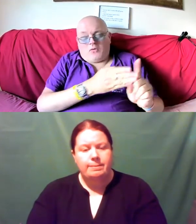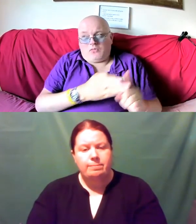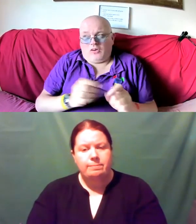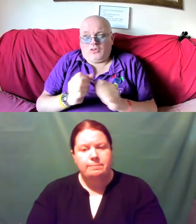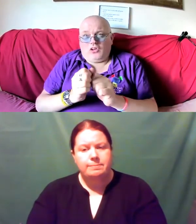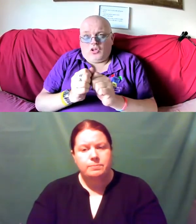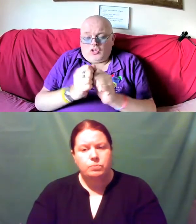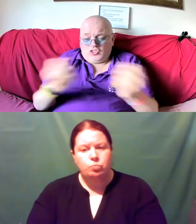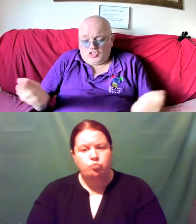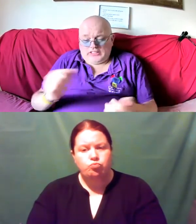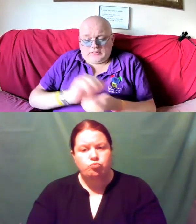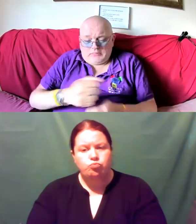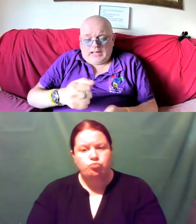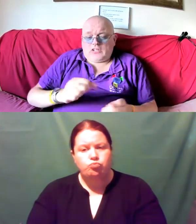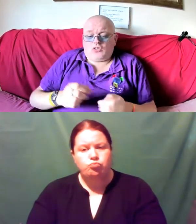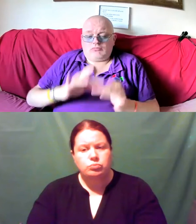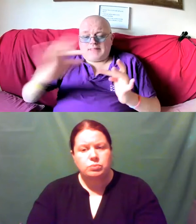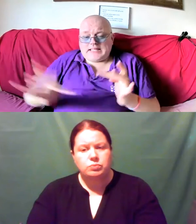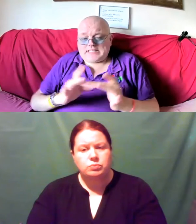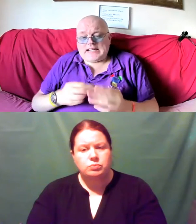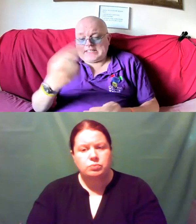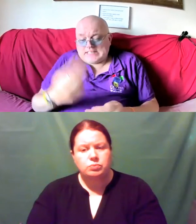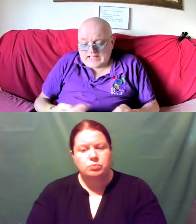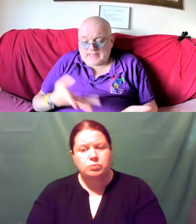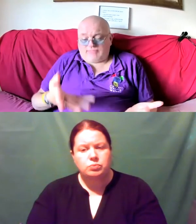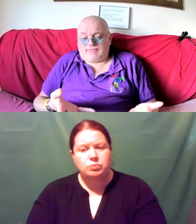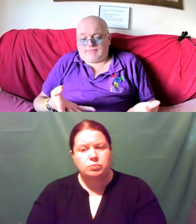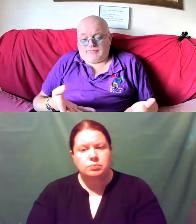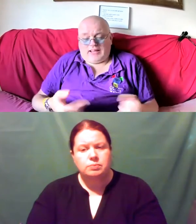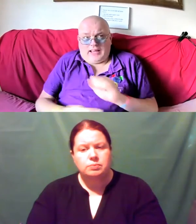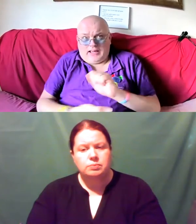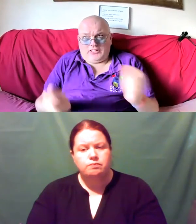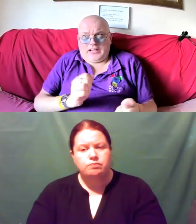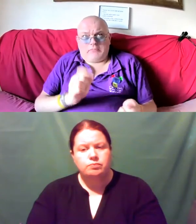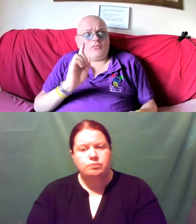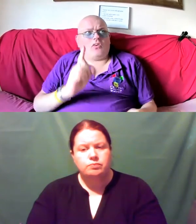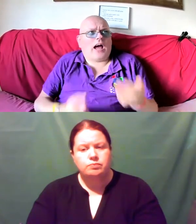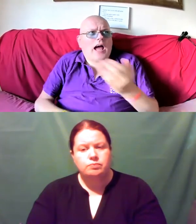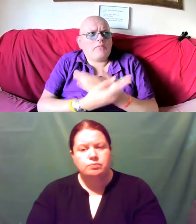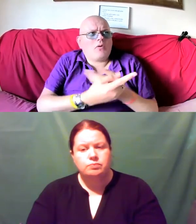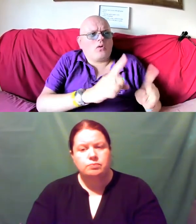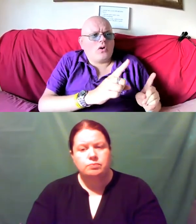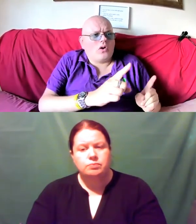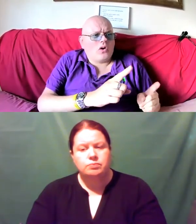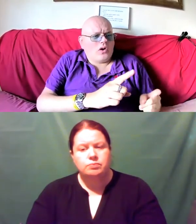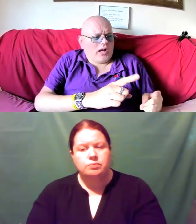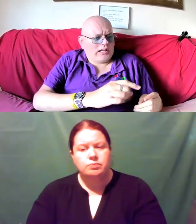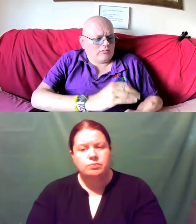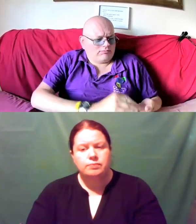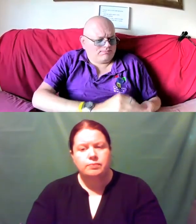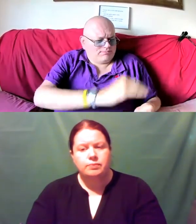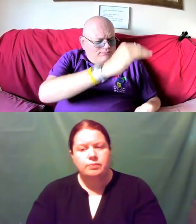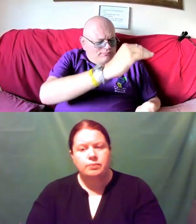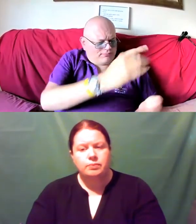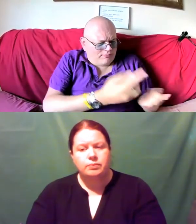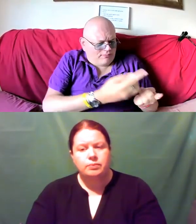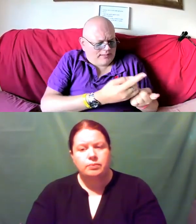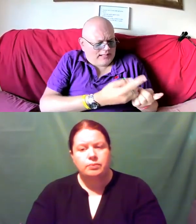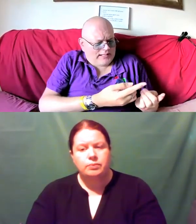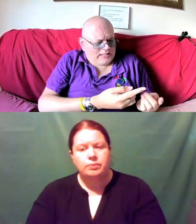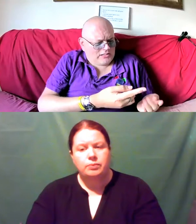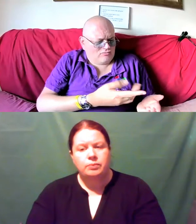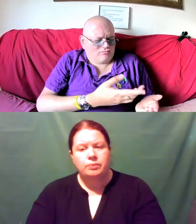design. You know, it was meant to be a really radical change. And what ended up happening was that I ended up with a portfolio of things. And I went